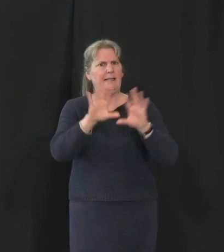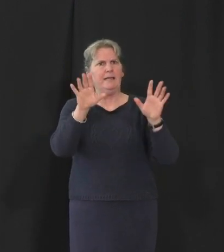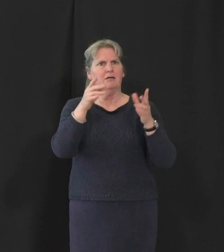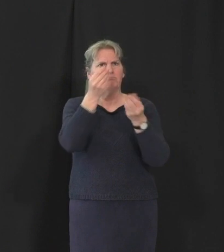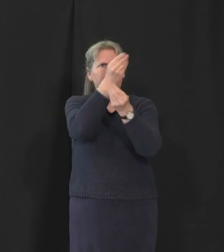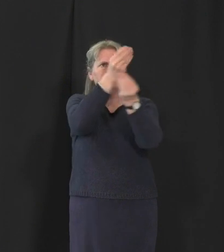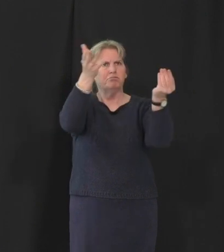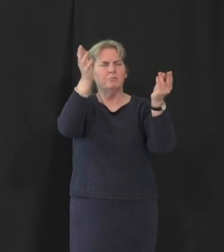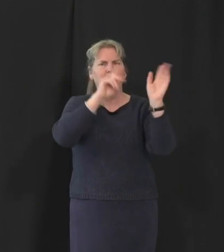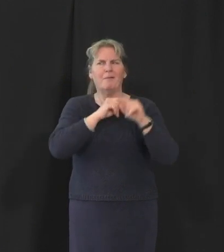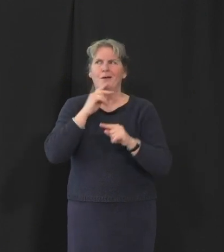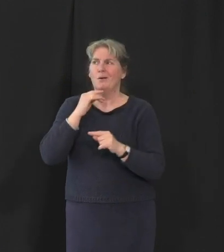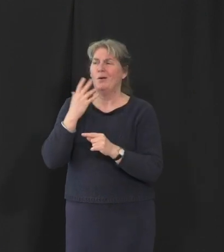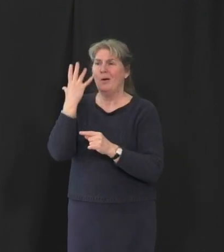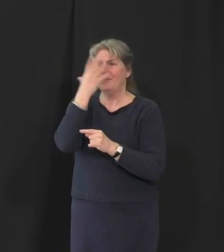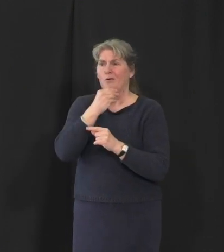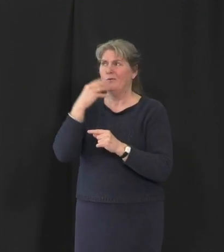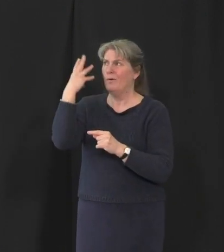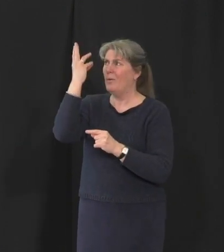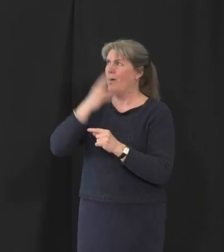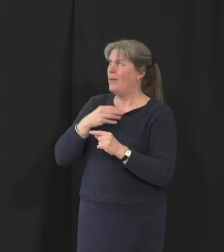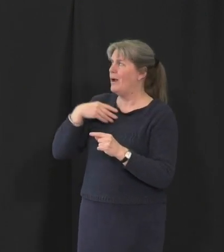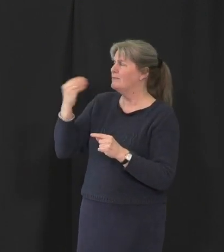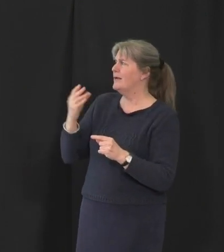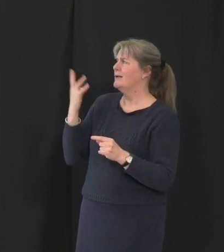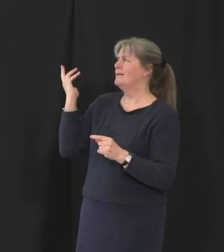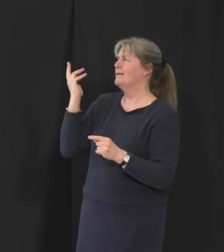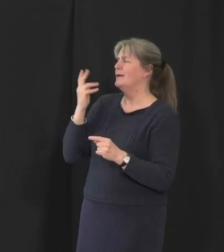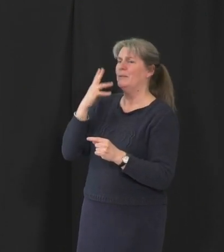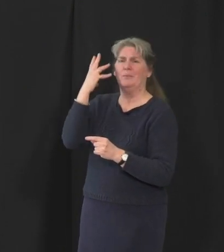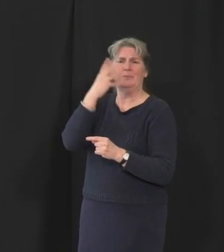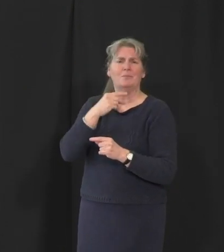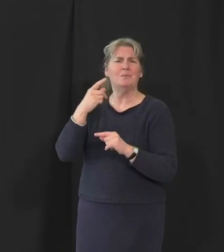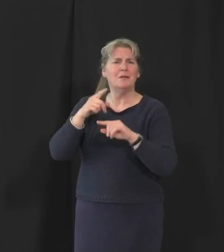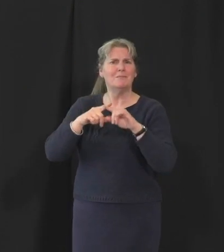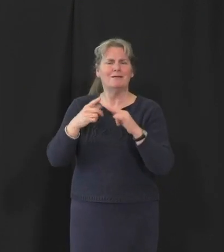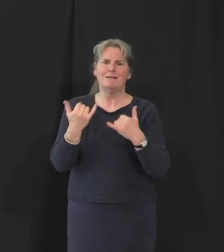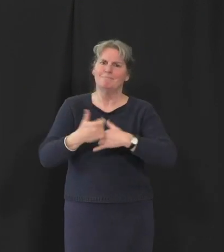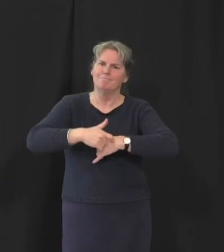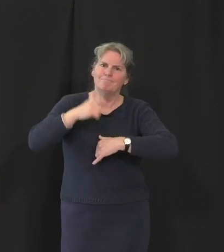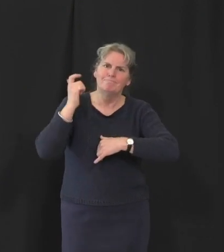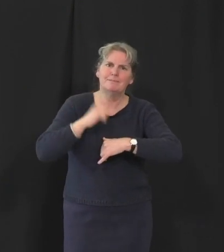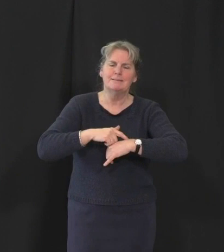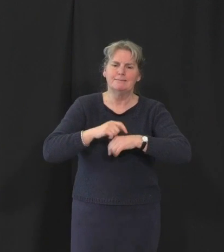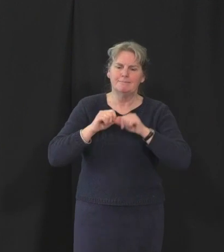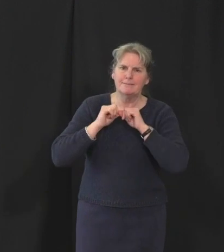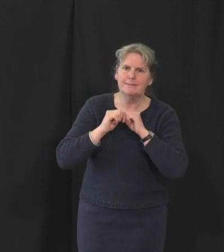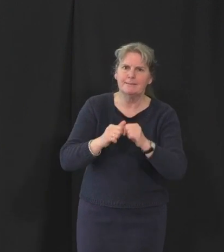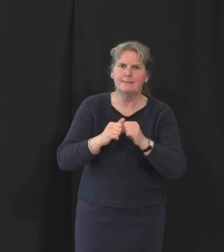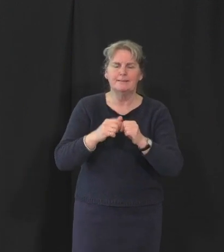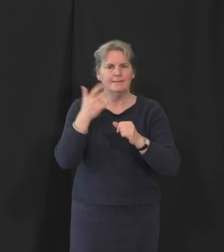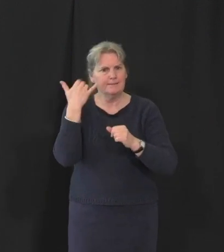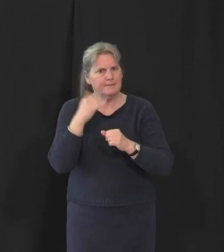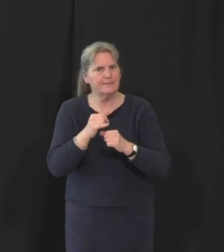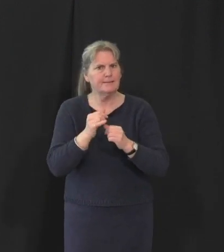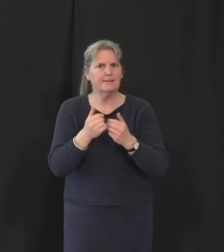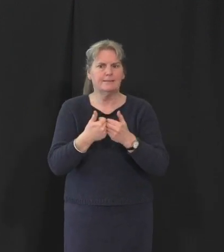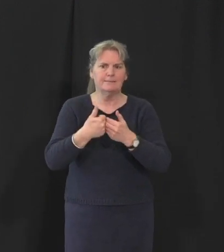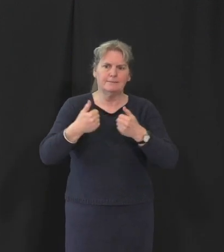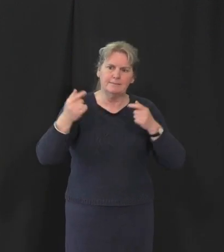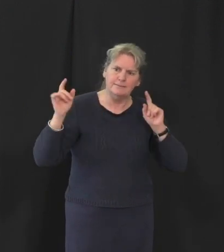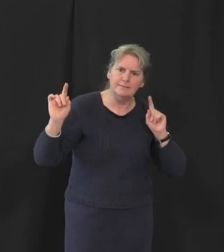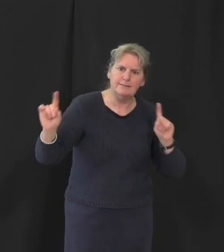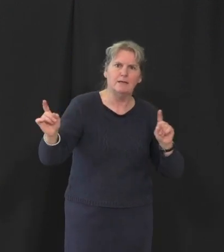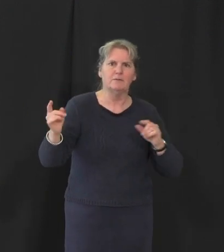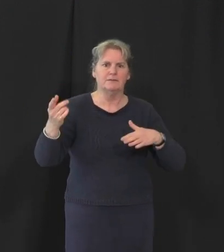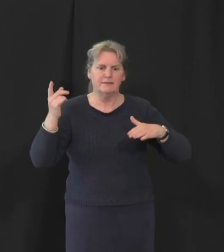clear that even though the weather is getting nice, it's now time more than ever to continue to self-isolate, to continue to do